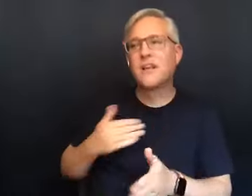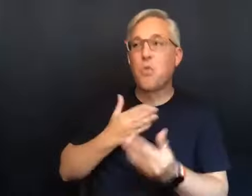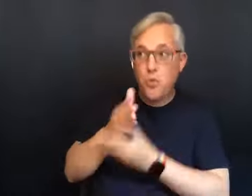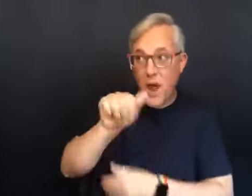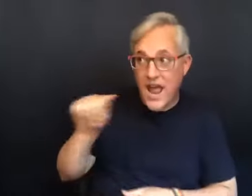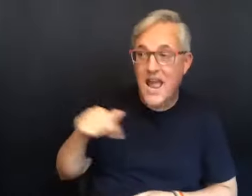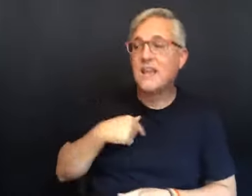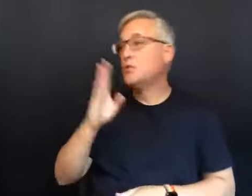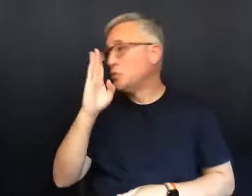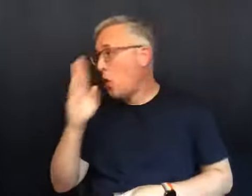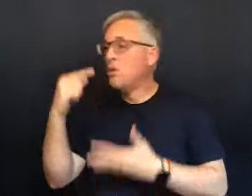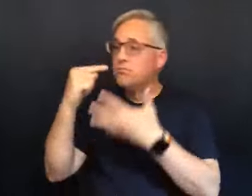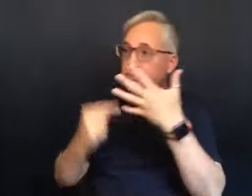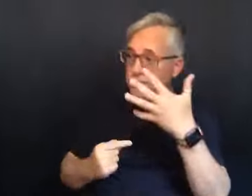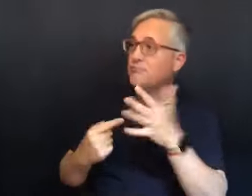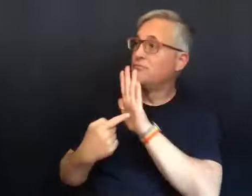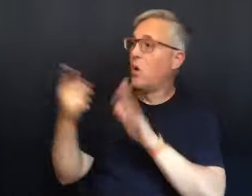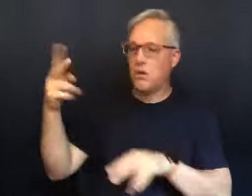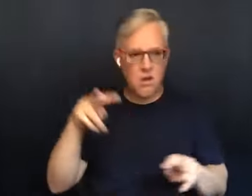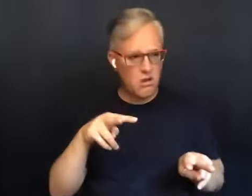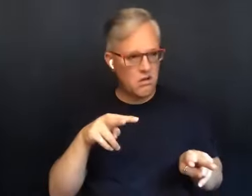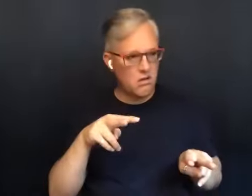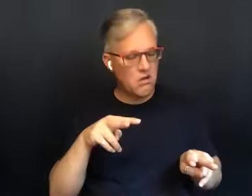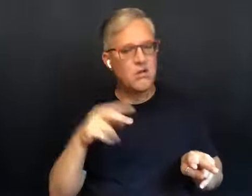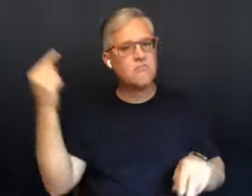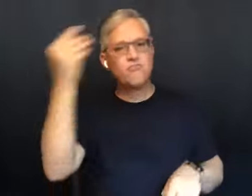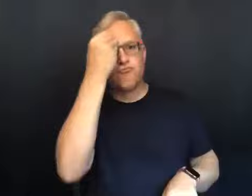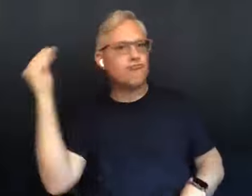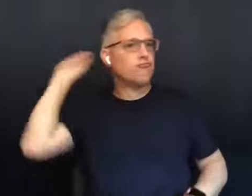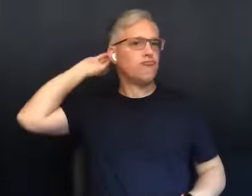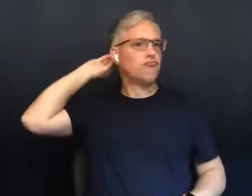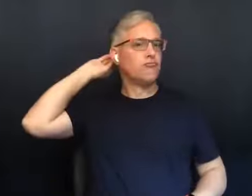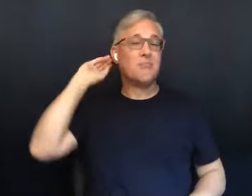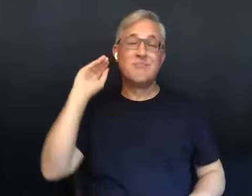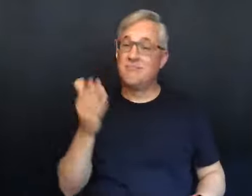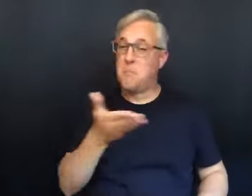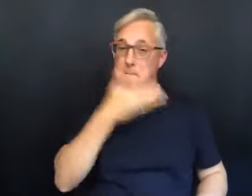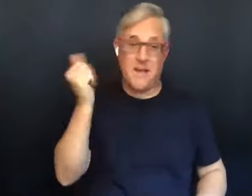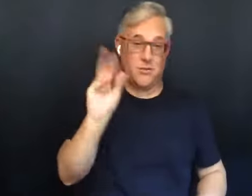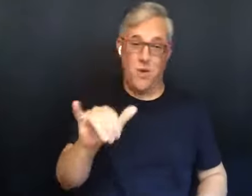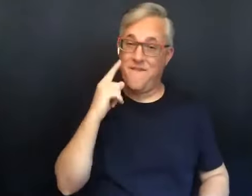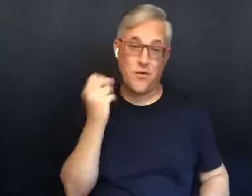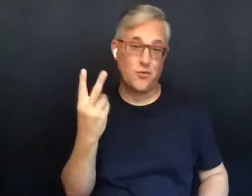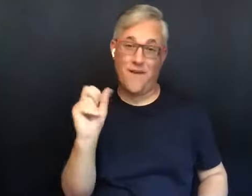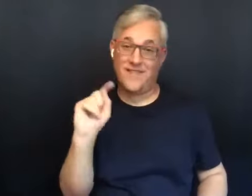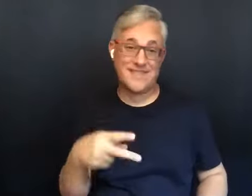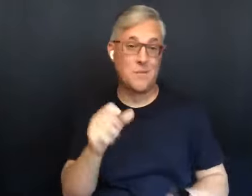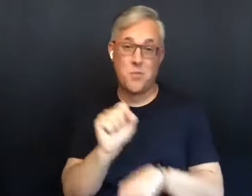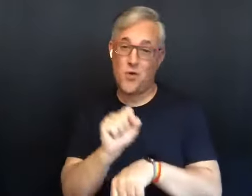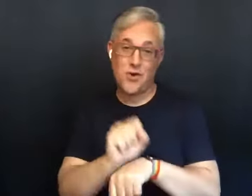and share that AA is here, how to find us, that it actually works, and then they have a really powerful example in their life.